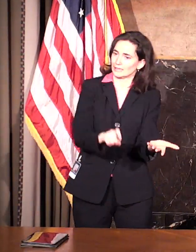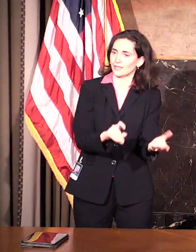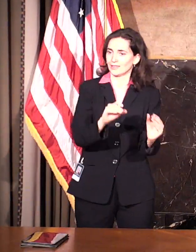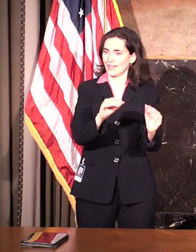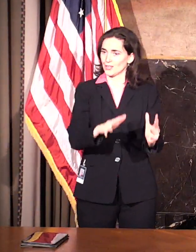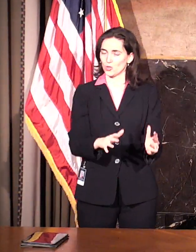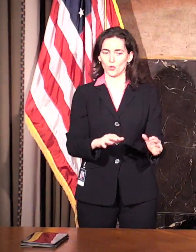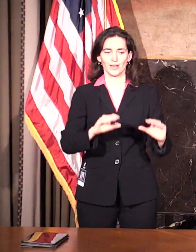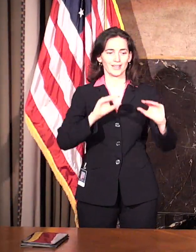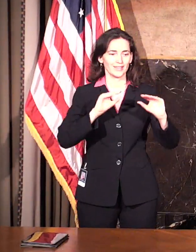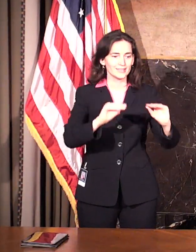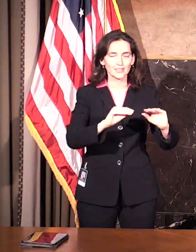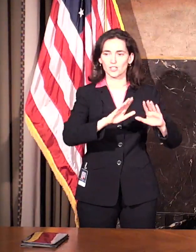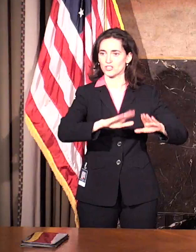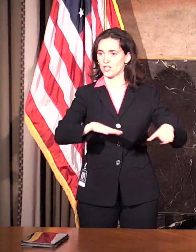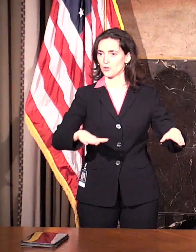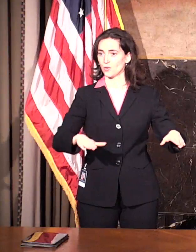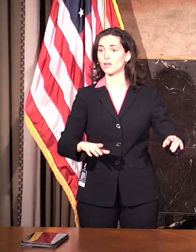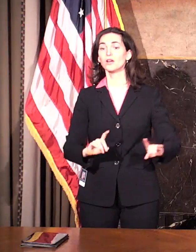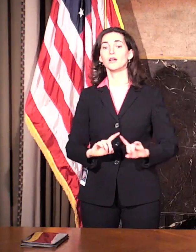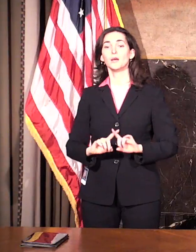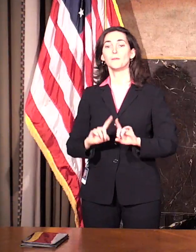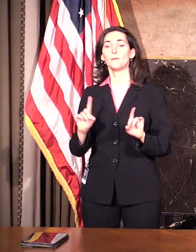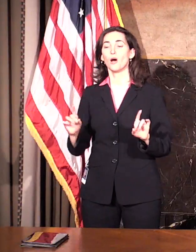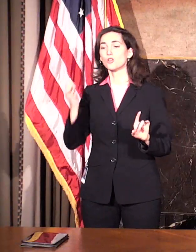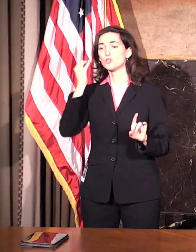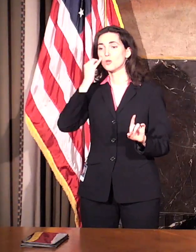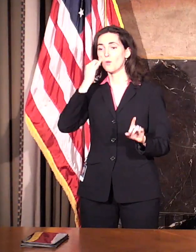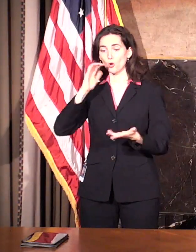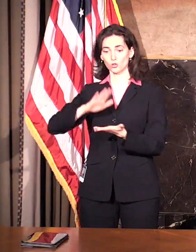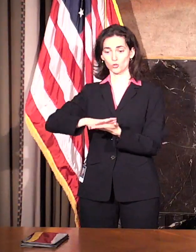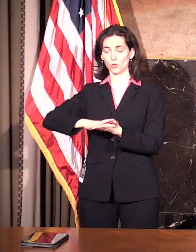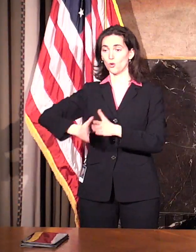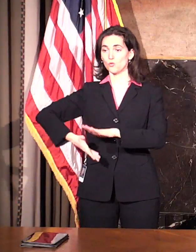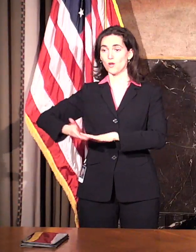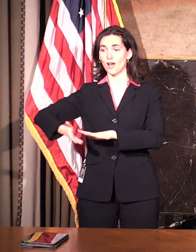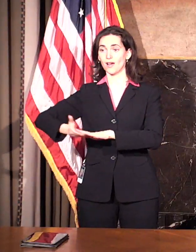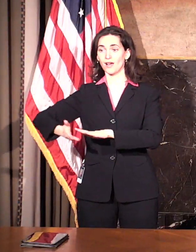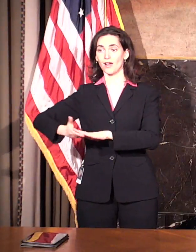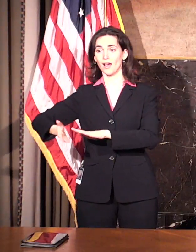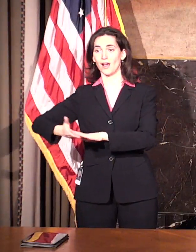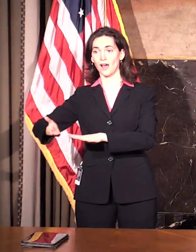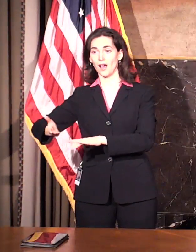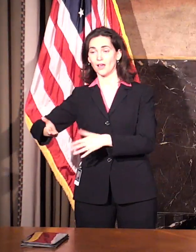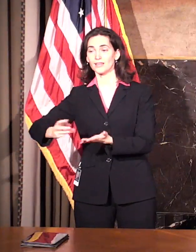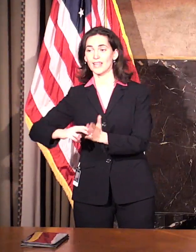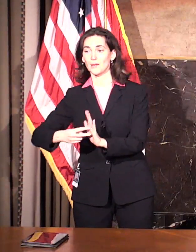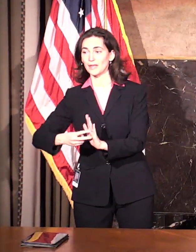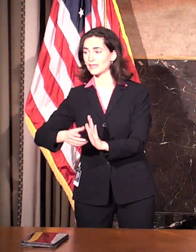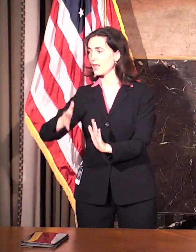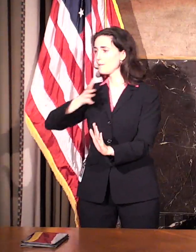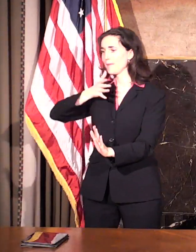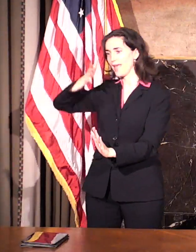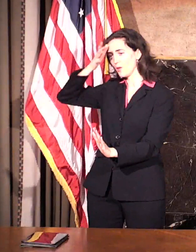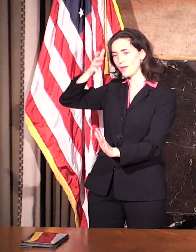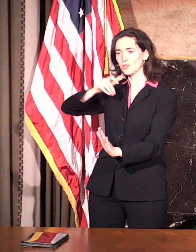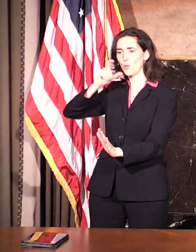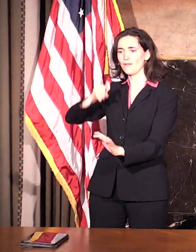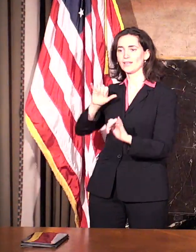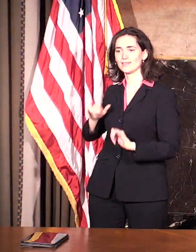to educating the children. But also, if school is in session, then parents don't have to stay home with their